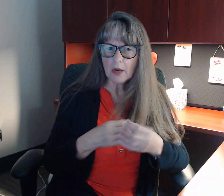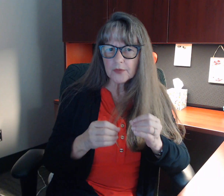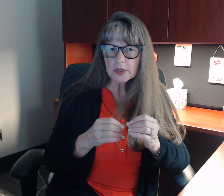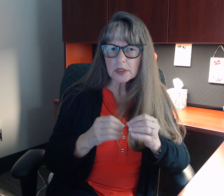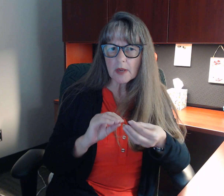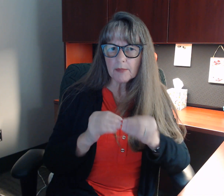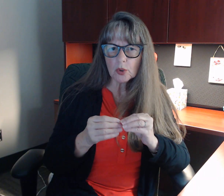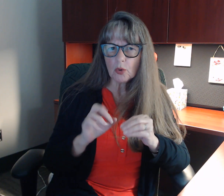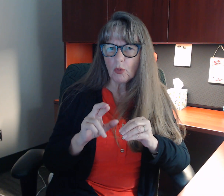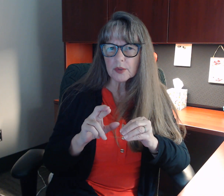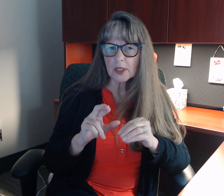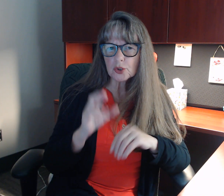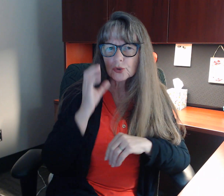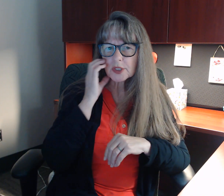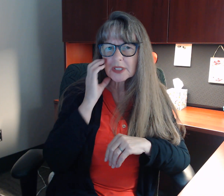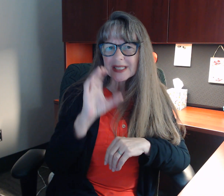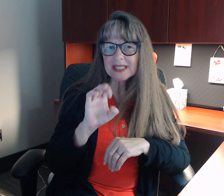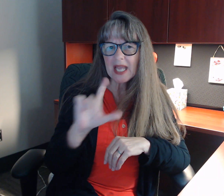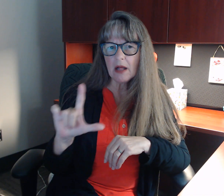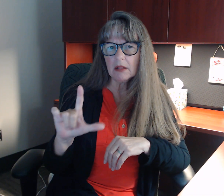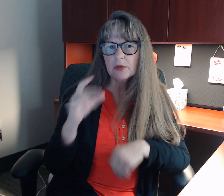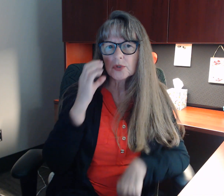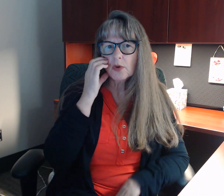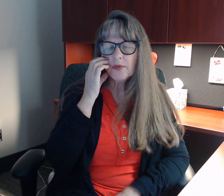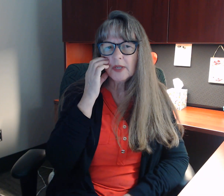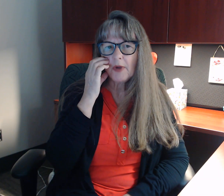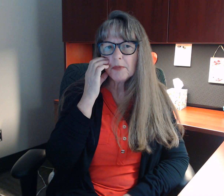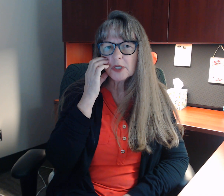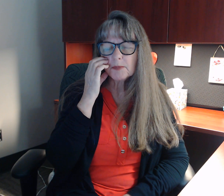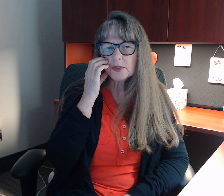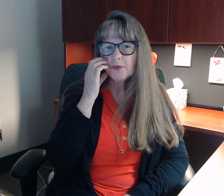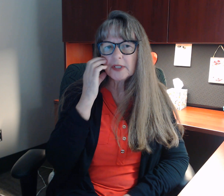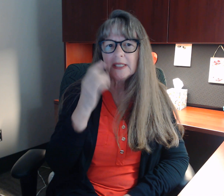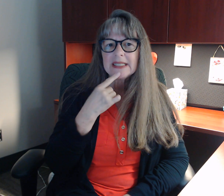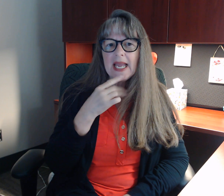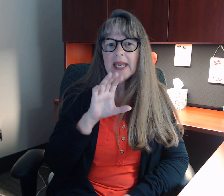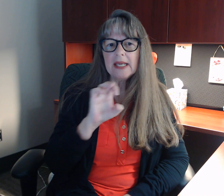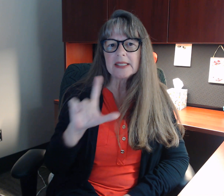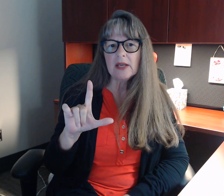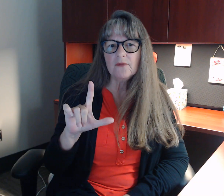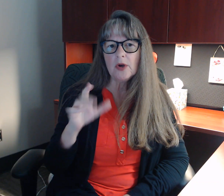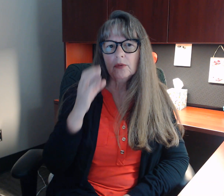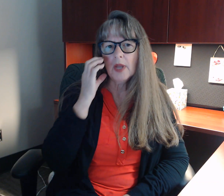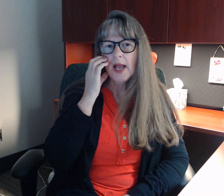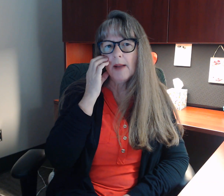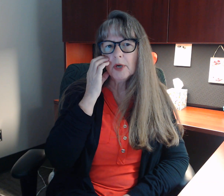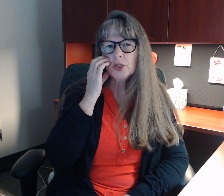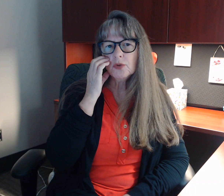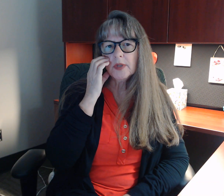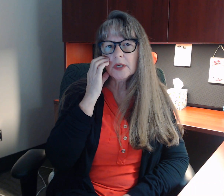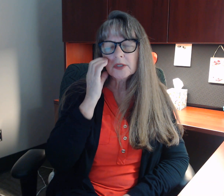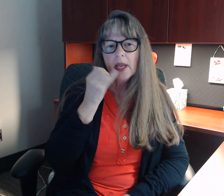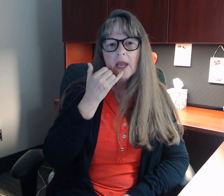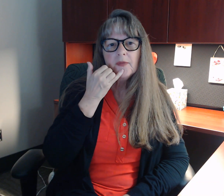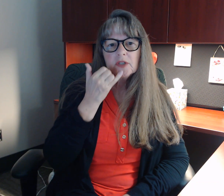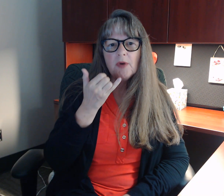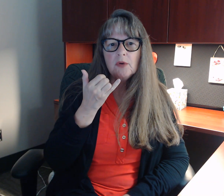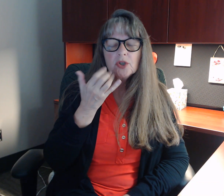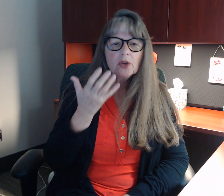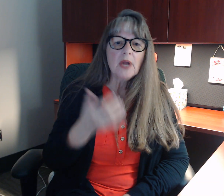office number or is that your cell? So if I'm going to specifically say a cell phone, I'm going to do this. If it's phone in general, I don't